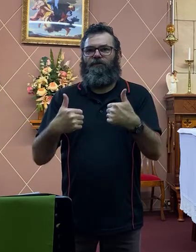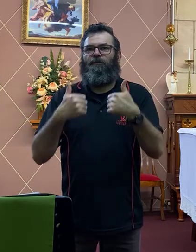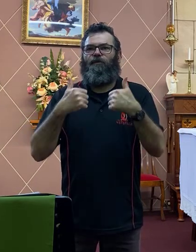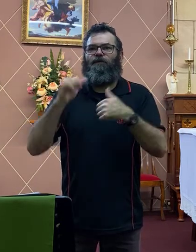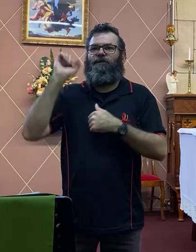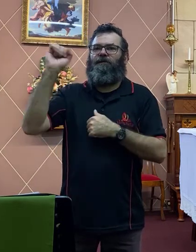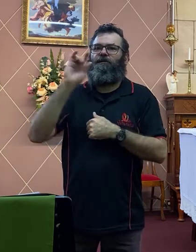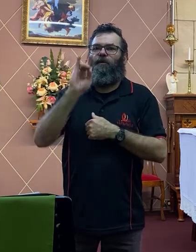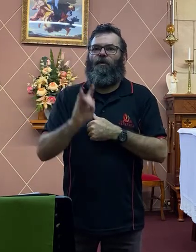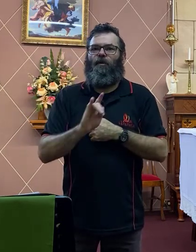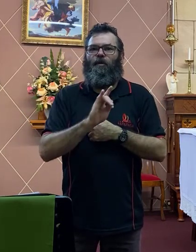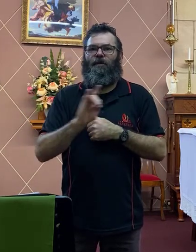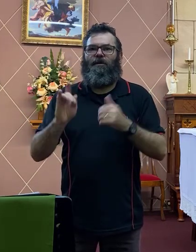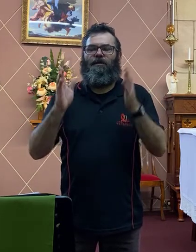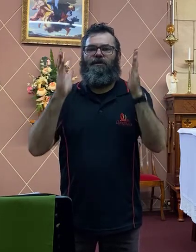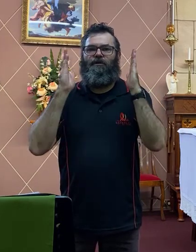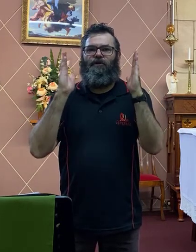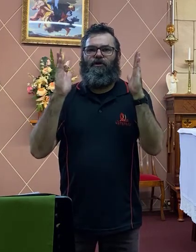church.